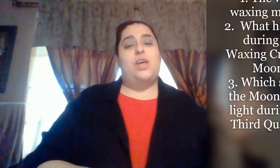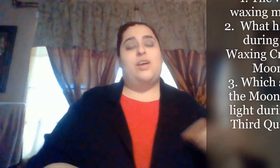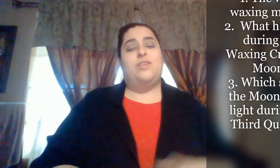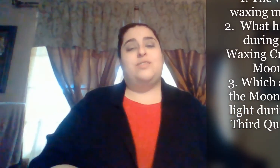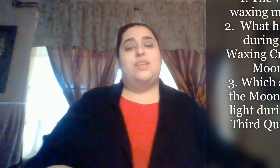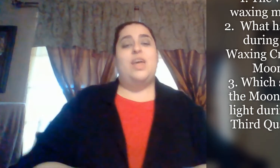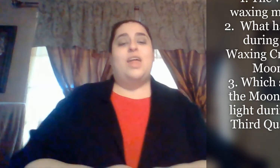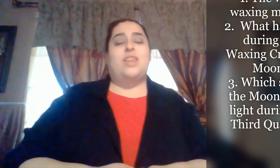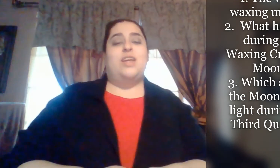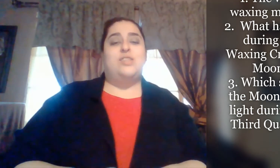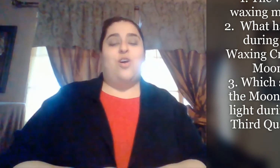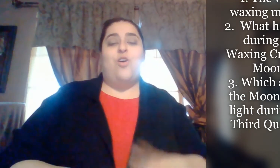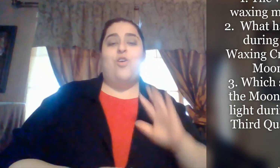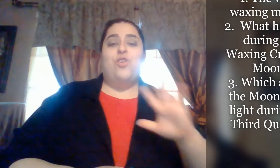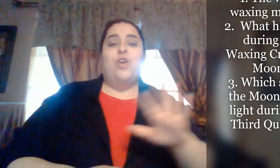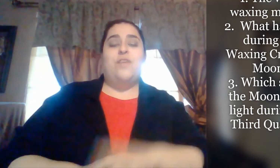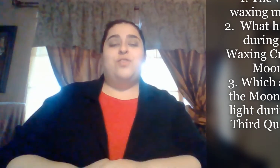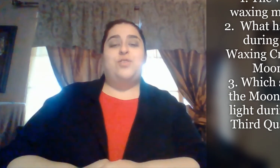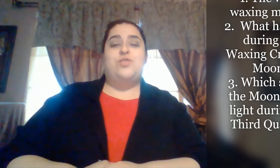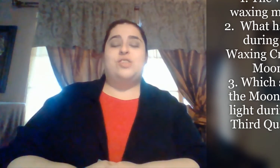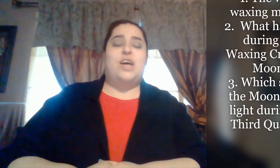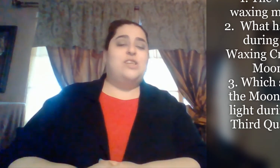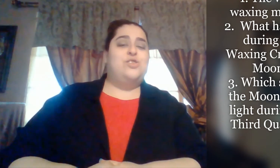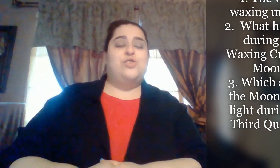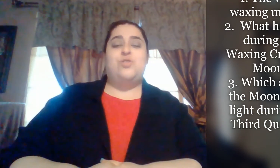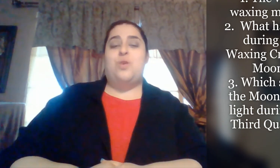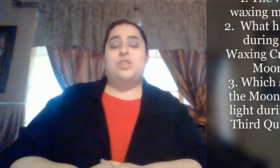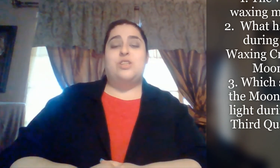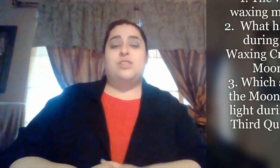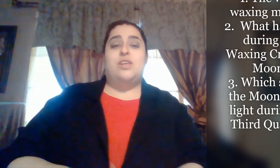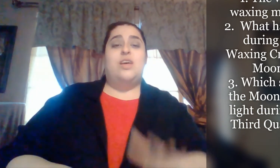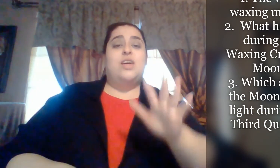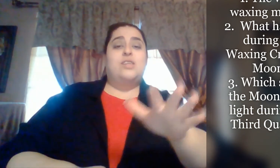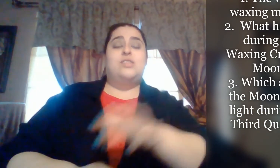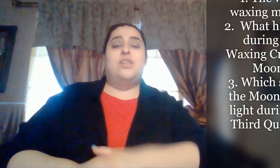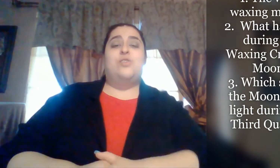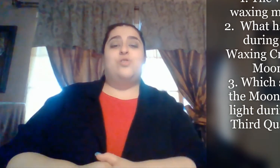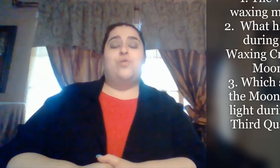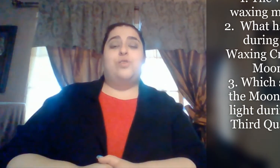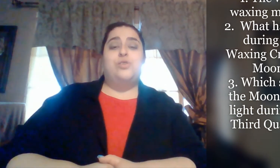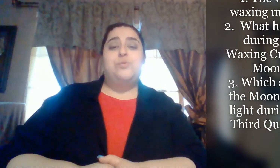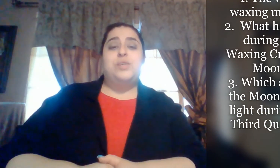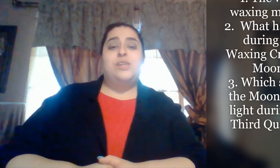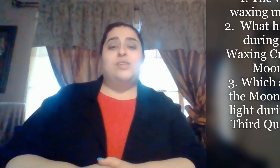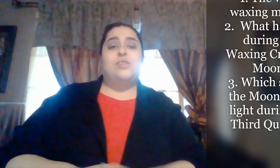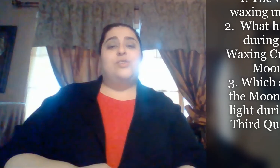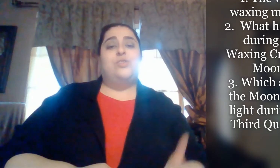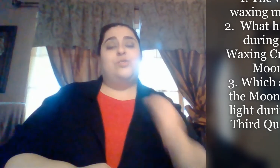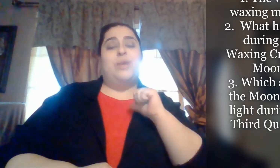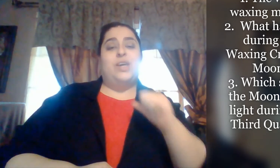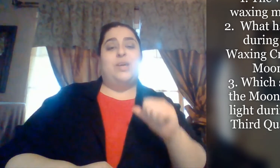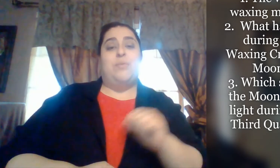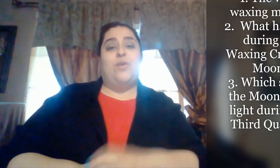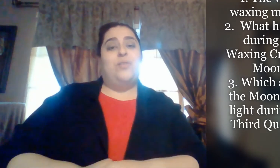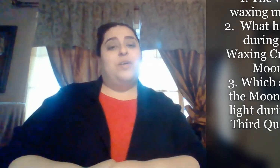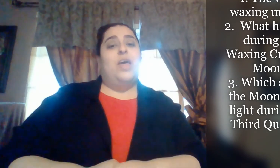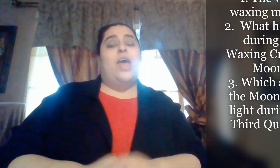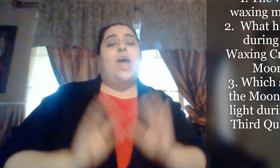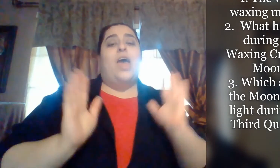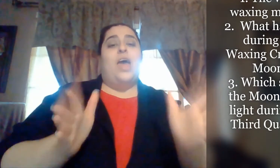here. That is all you have to do. Just answer those questions. Send those over to me, to my email.